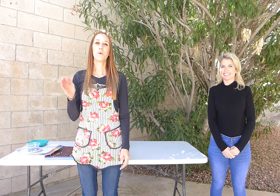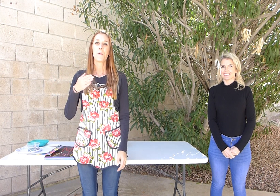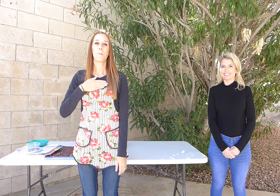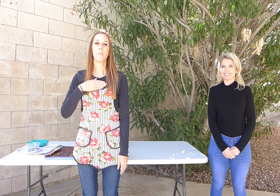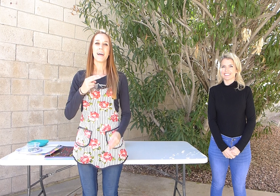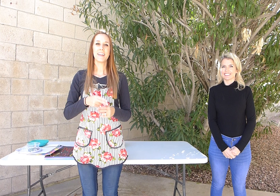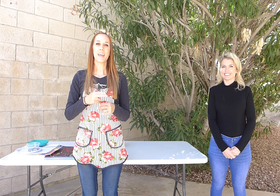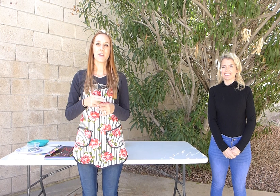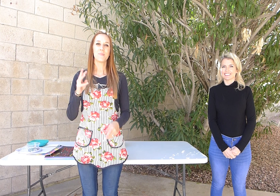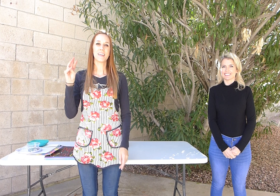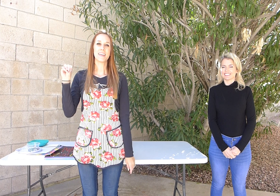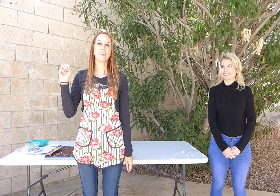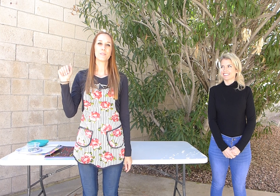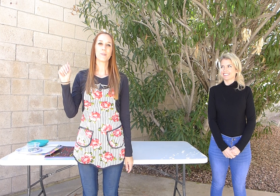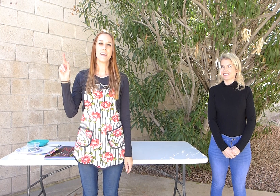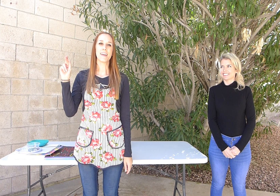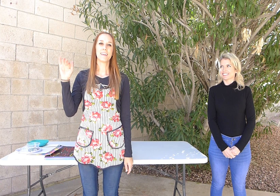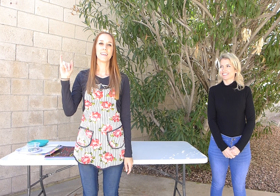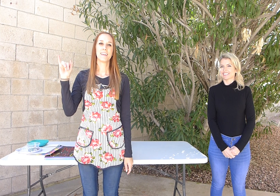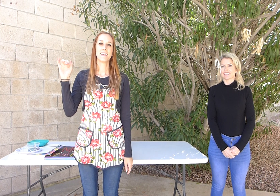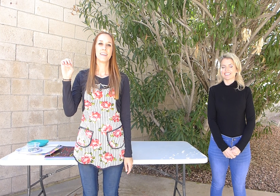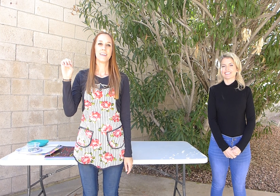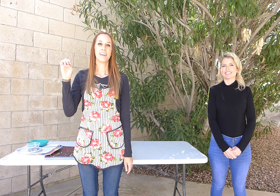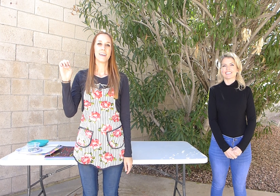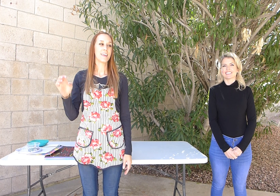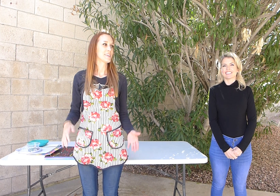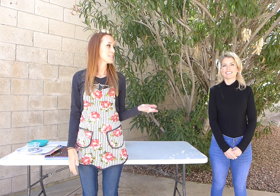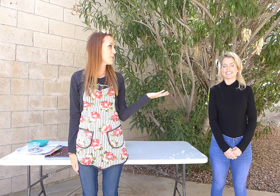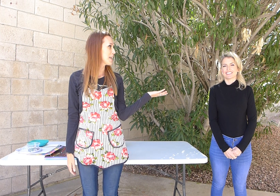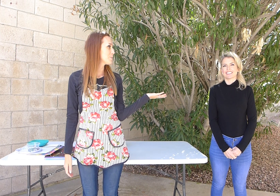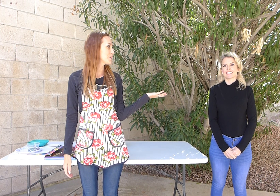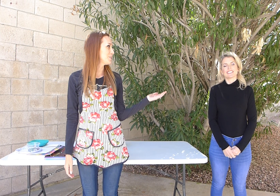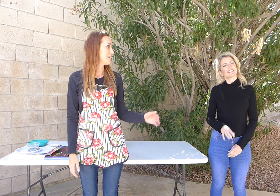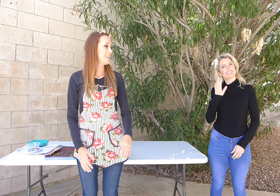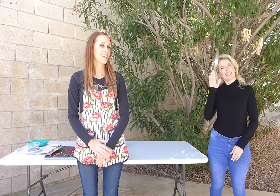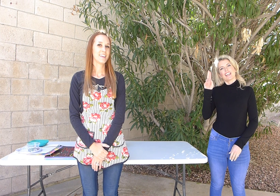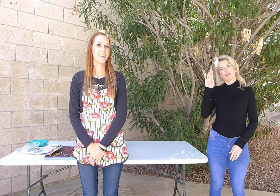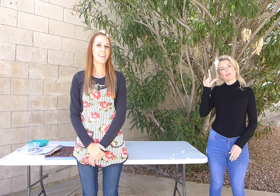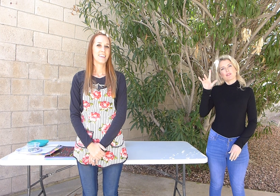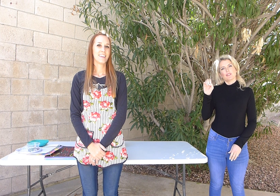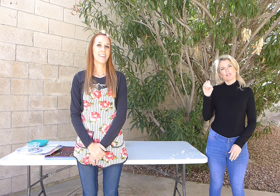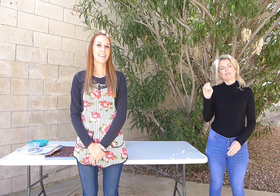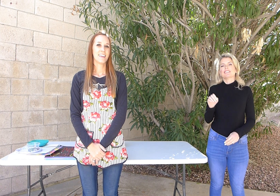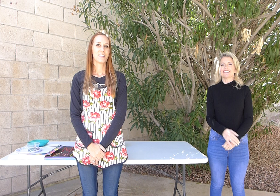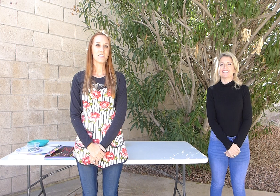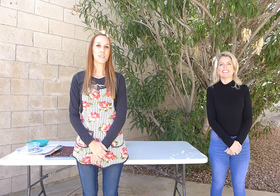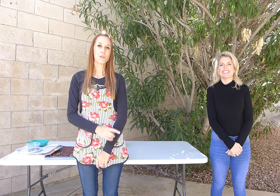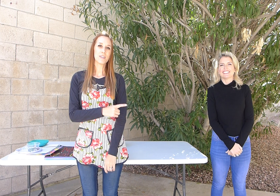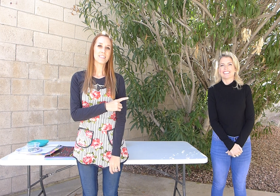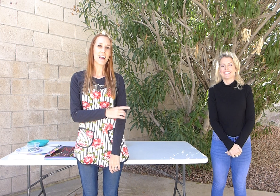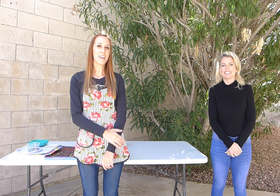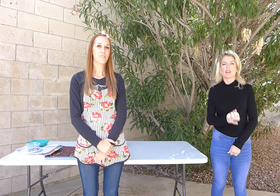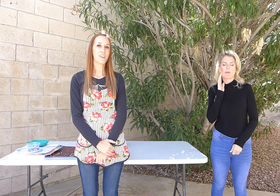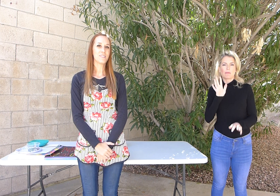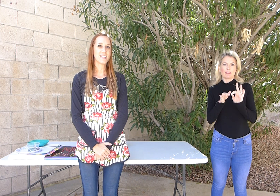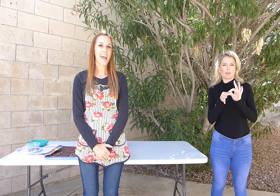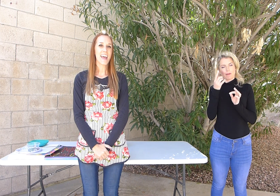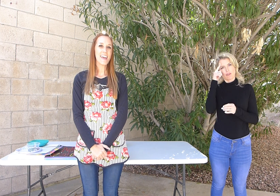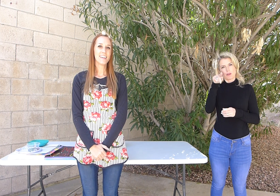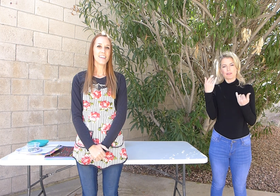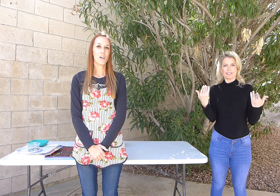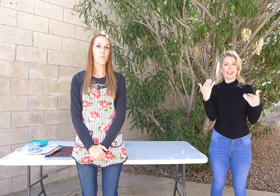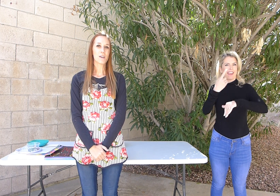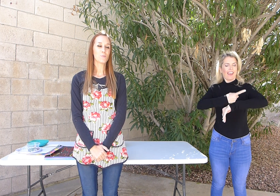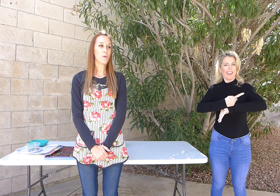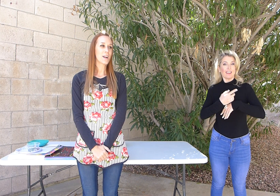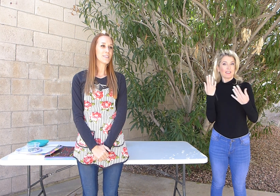Hi, my name is Marie, and this is my neighbor Nicole. Hi, I'm Nicole. She's going to be signing for you